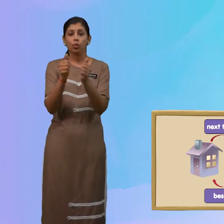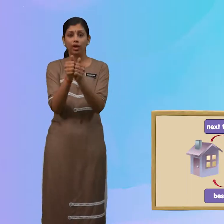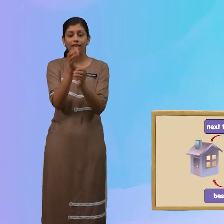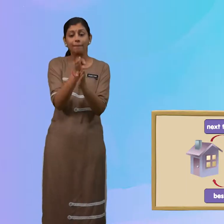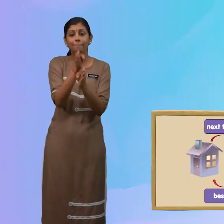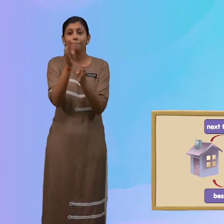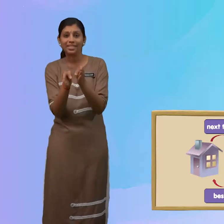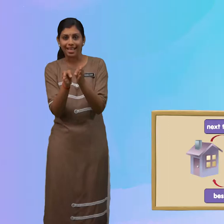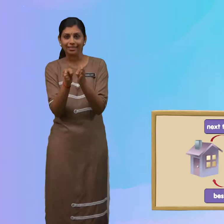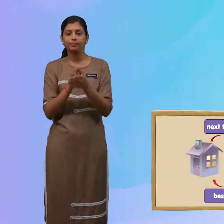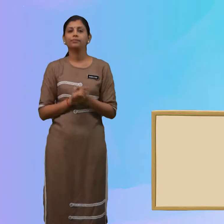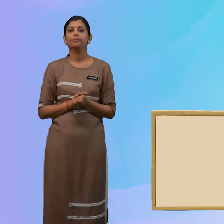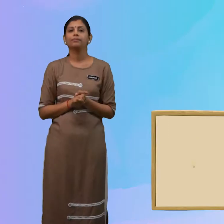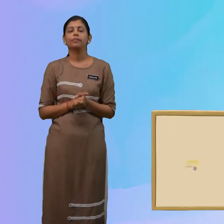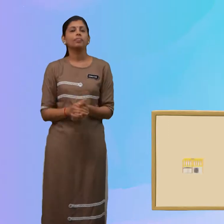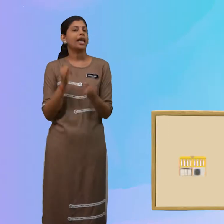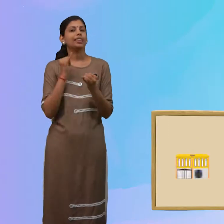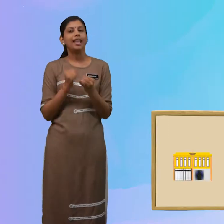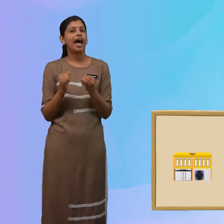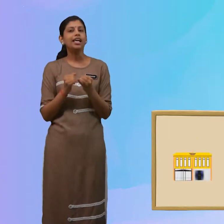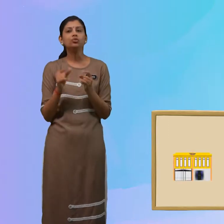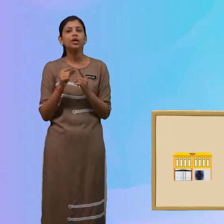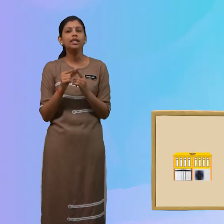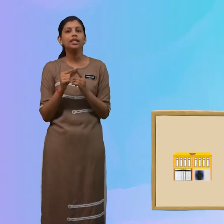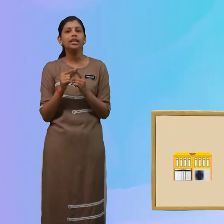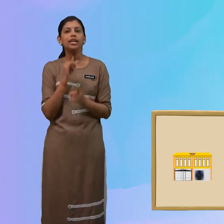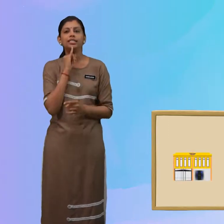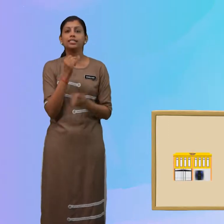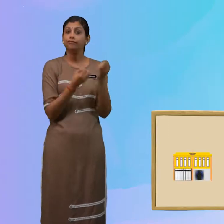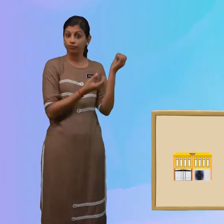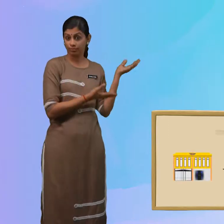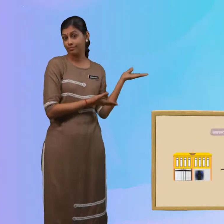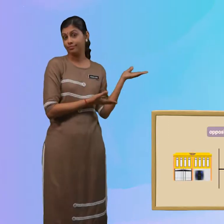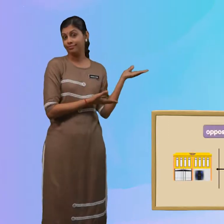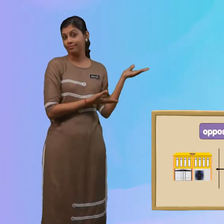with beside. And the last word is